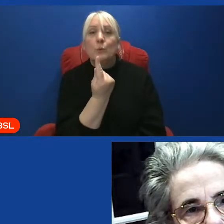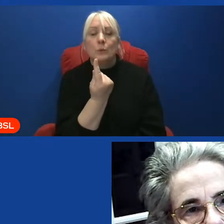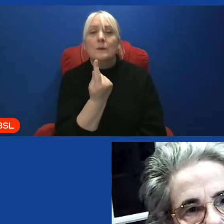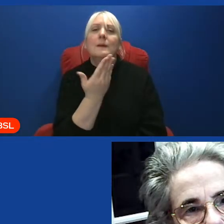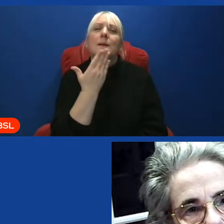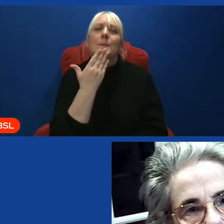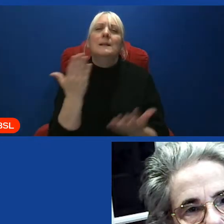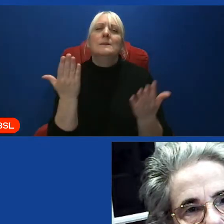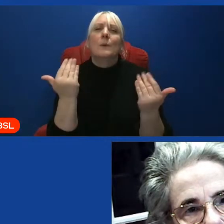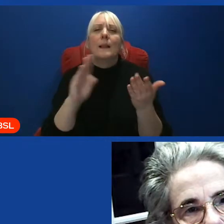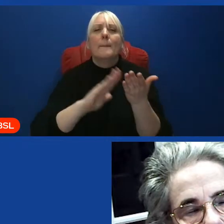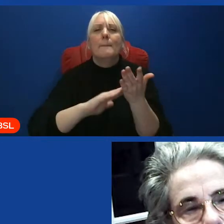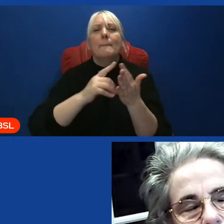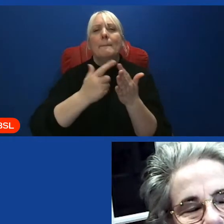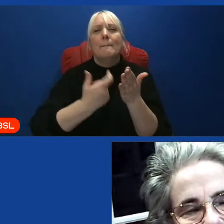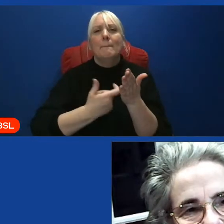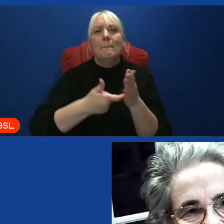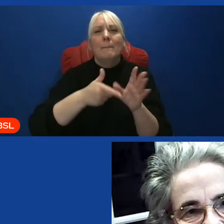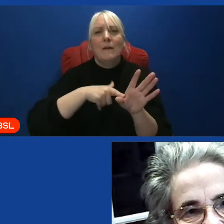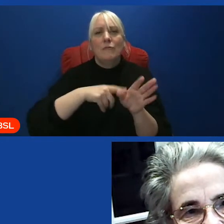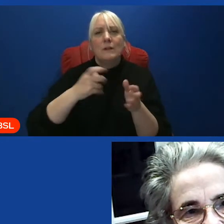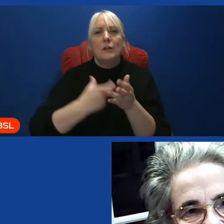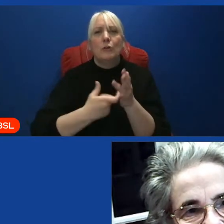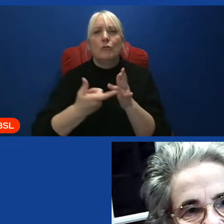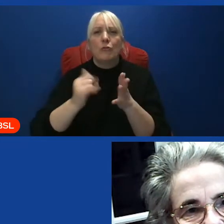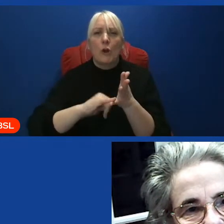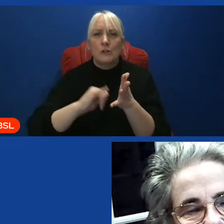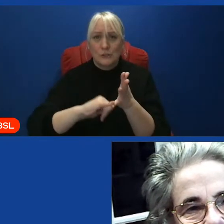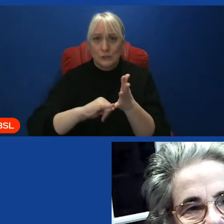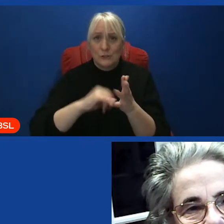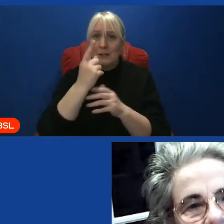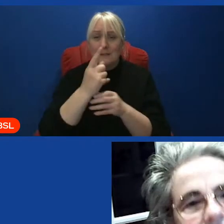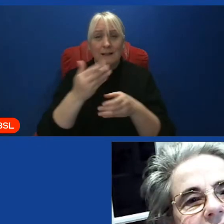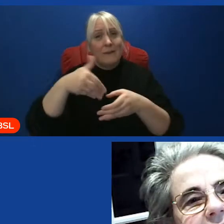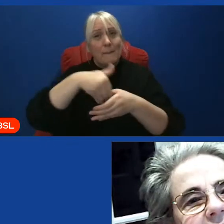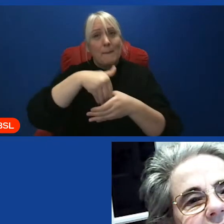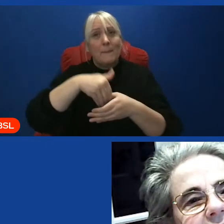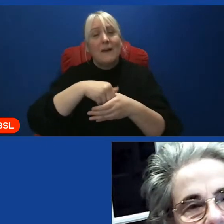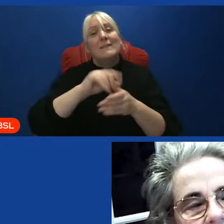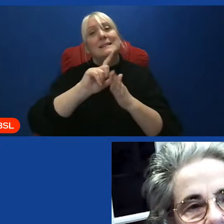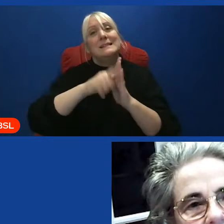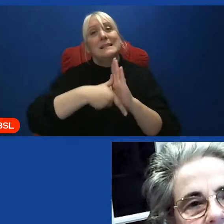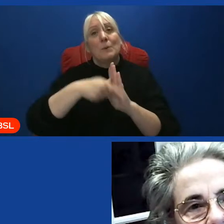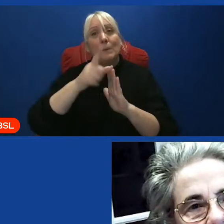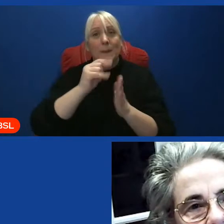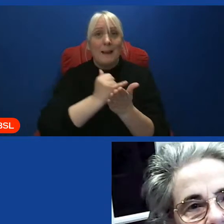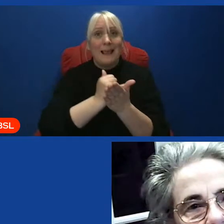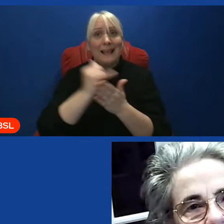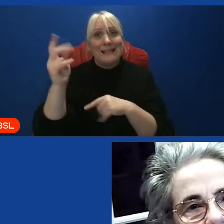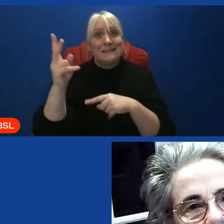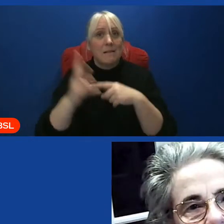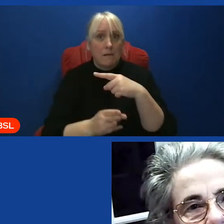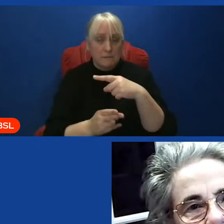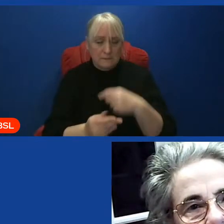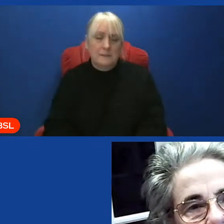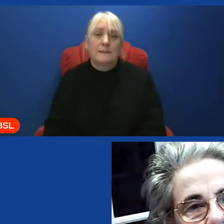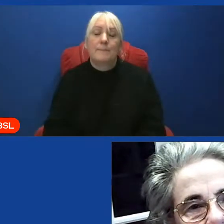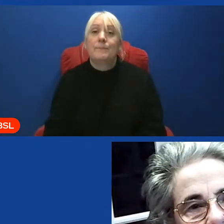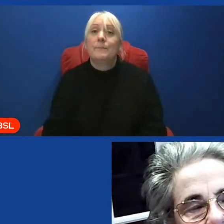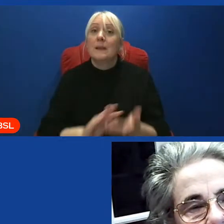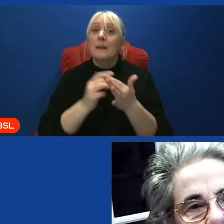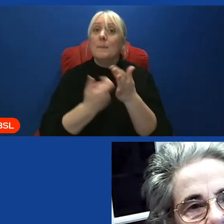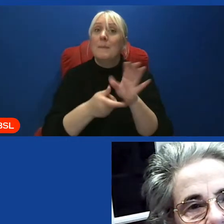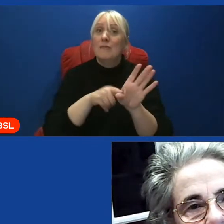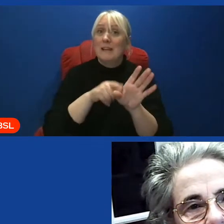warm welcome to Mary Cross, who's a member of the Disabled People Against the Cuts. Mary has been an activist